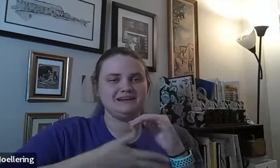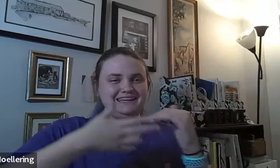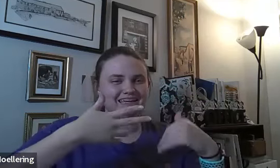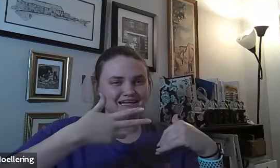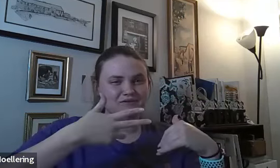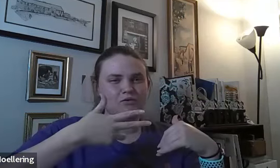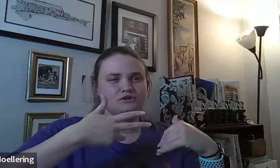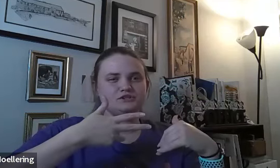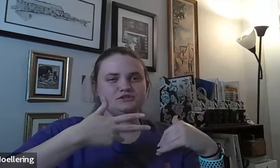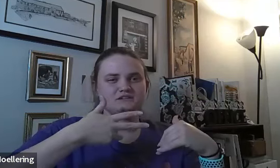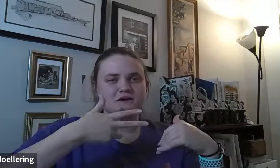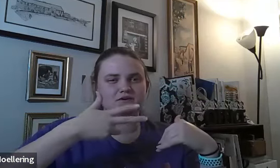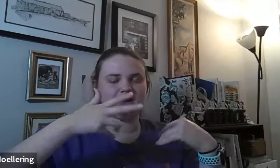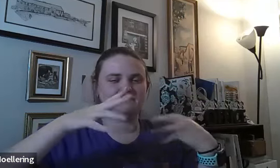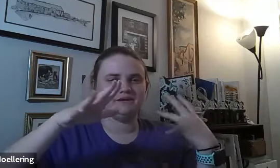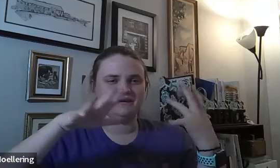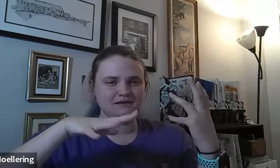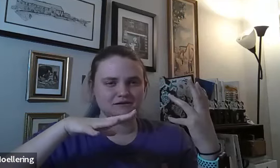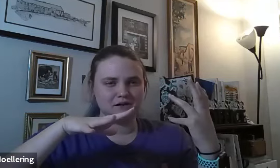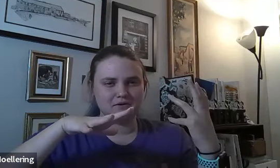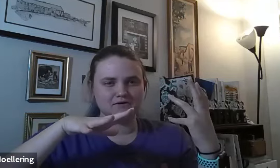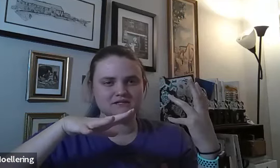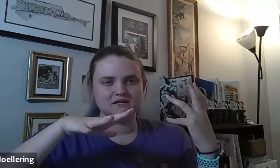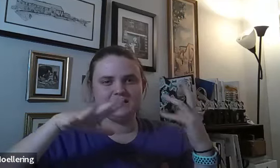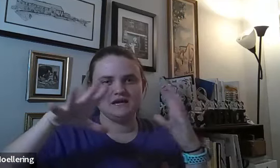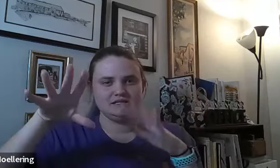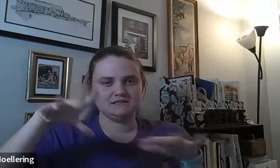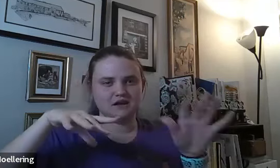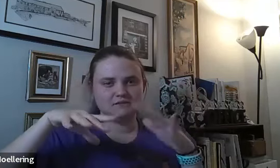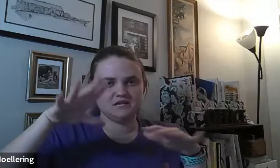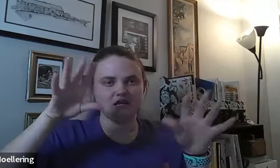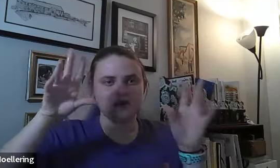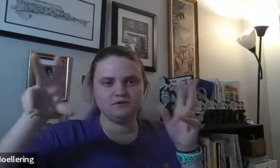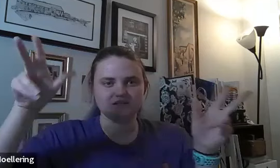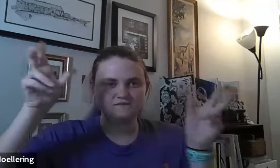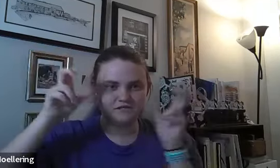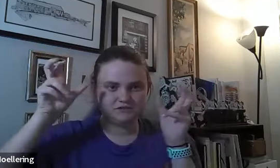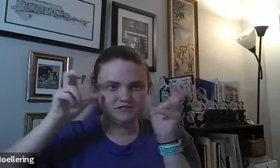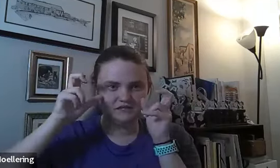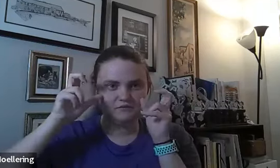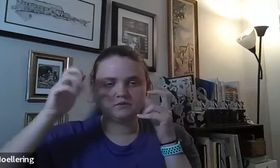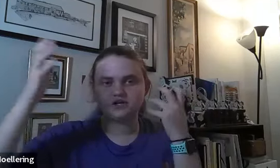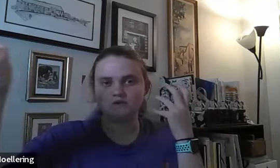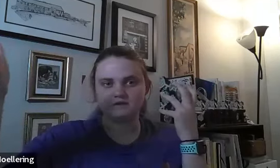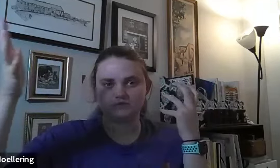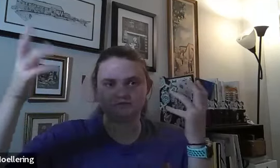it again, or would you guys rather I pick numbers and sign them to kind of help you guys visually see it? What would y'all rather